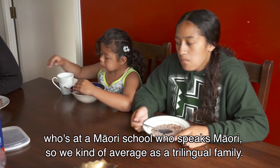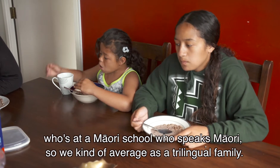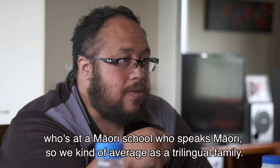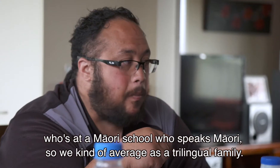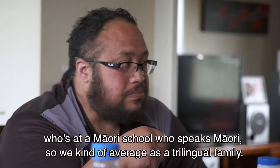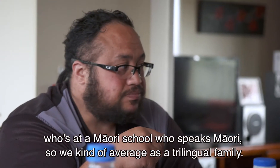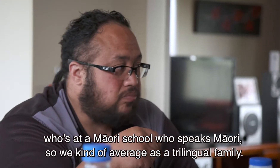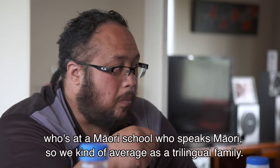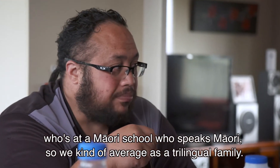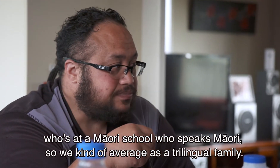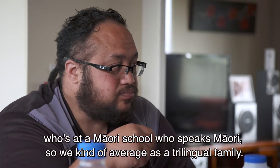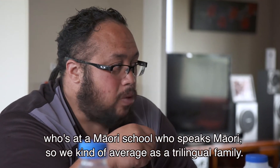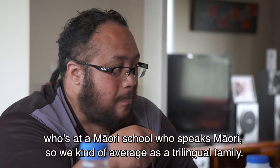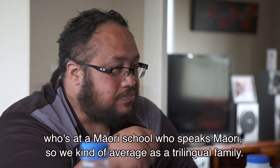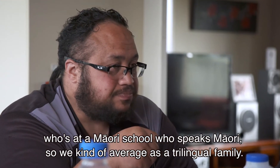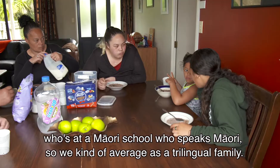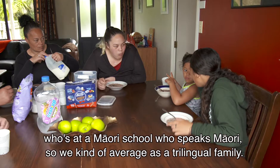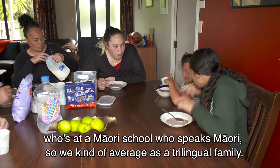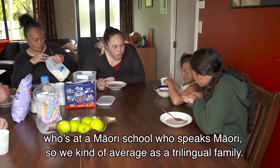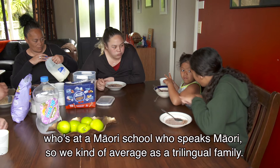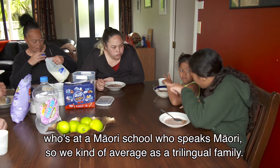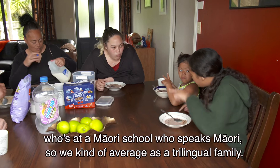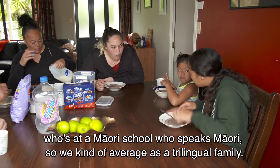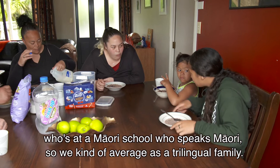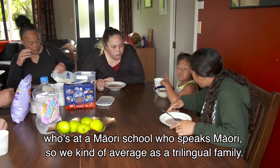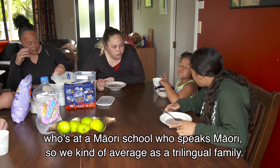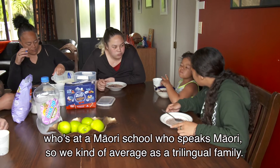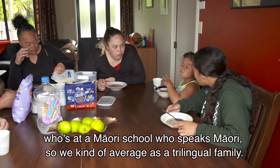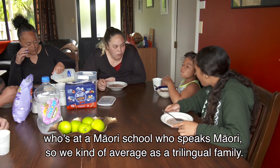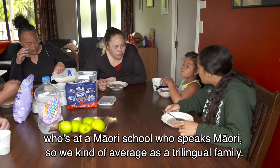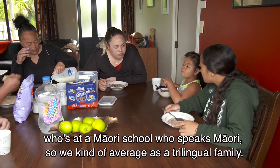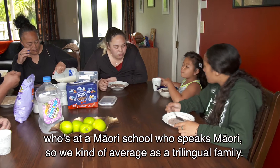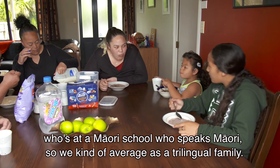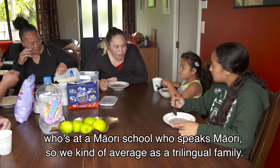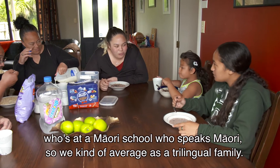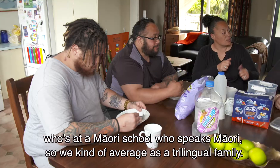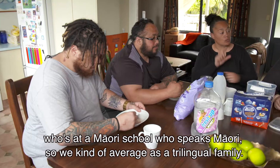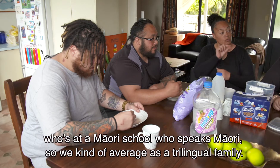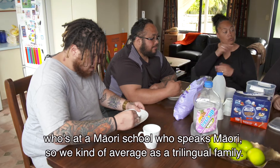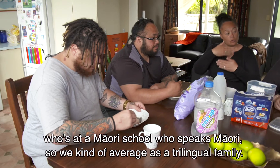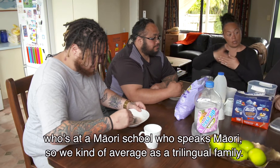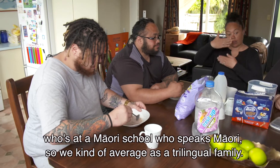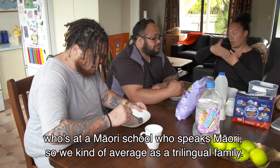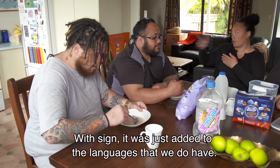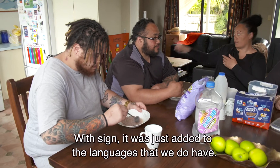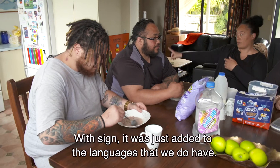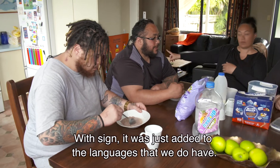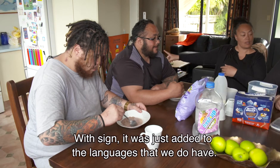a Māori school who speaks Māori. So we kind of average as a trilingual family with sign. It